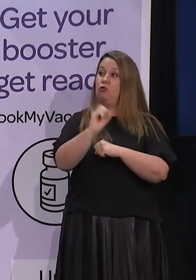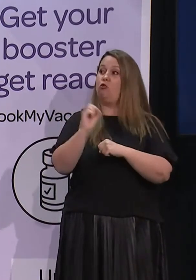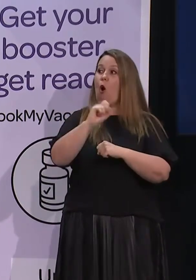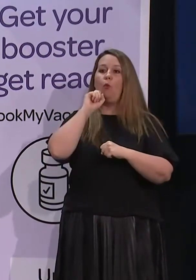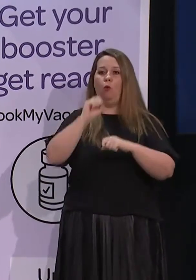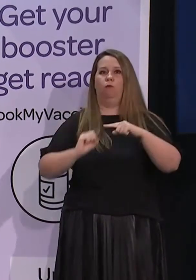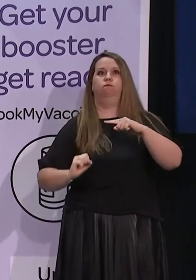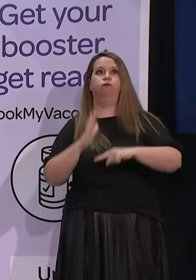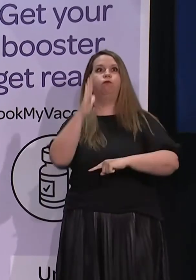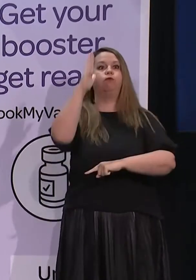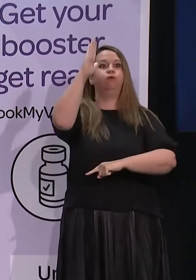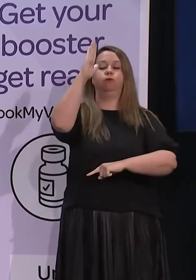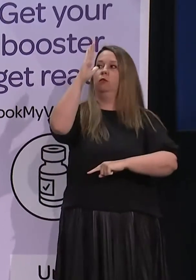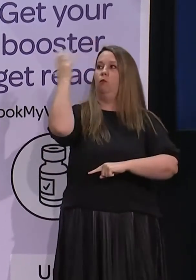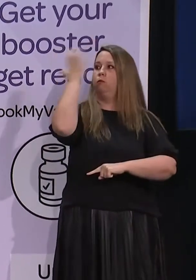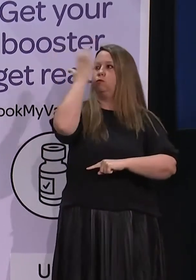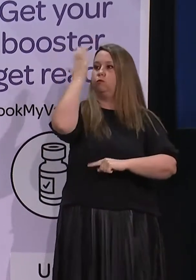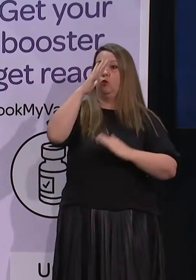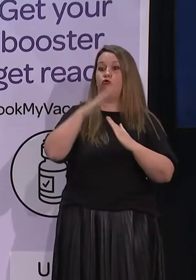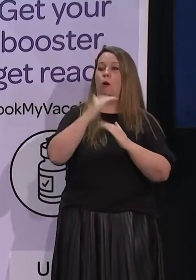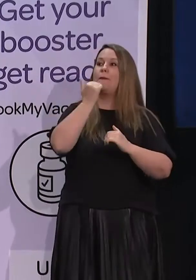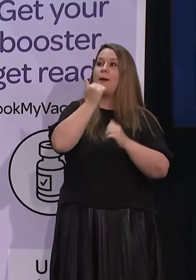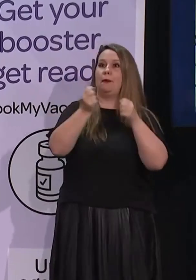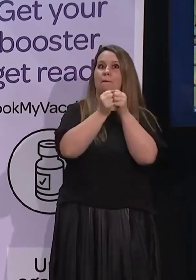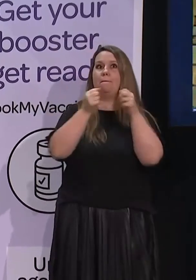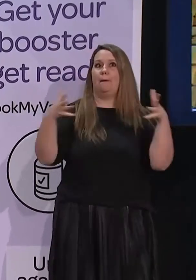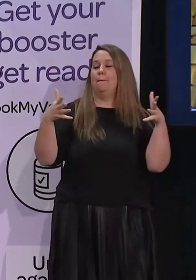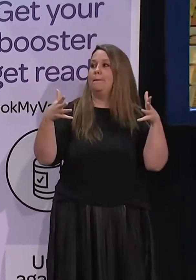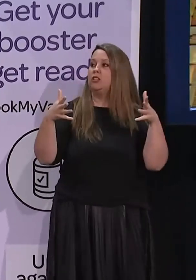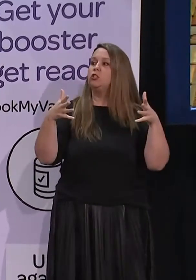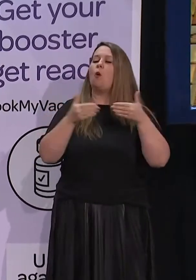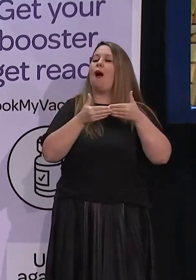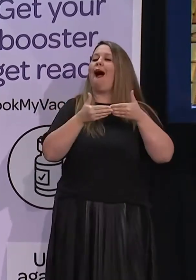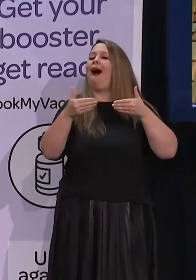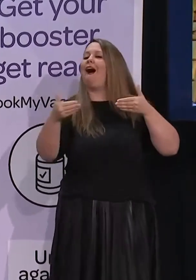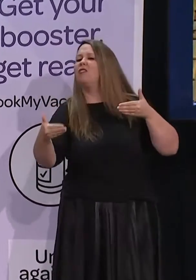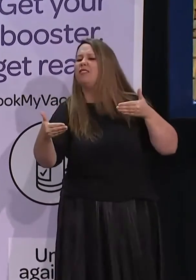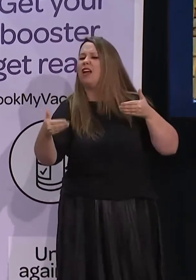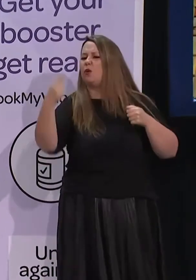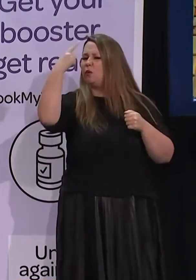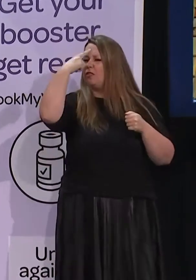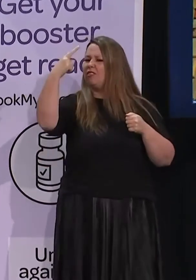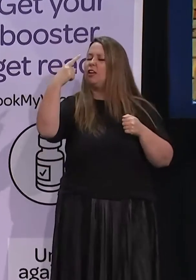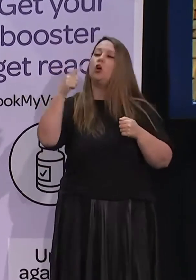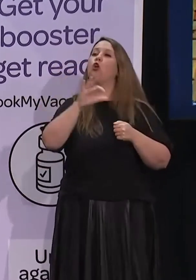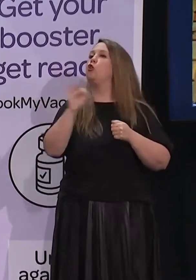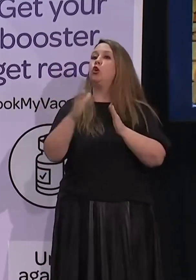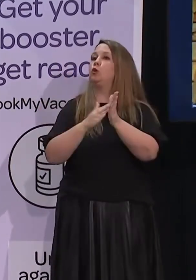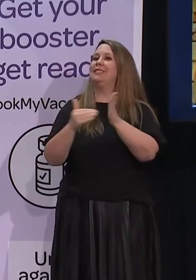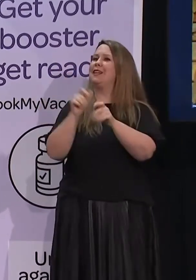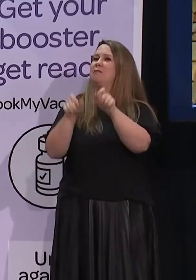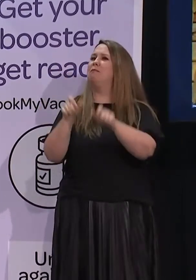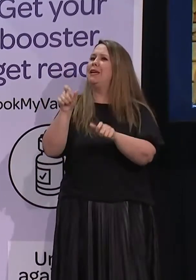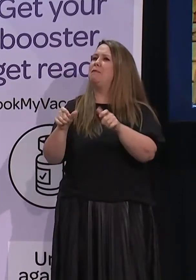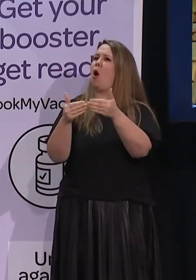how long after that would you be prepared to open our border to non-New Zealanders? What we are expecting is it's likely that Auckland will